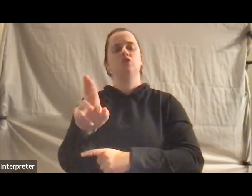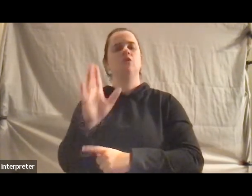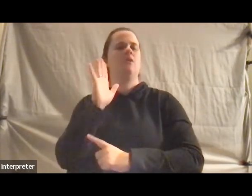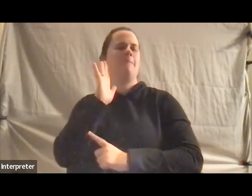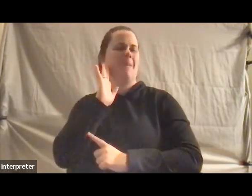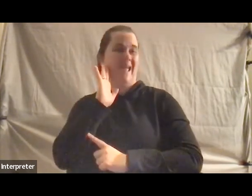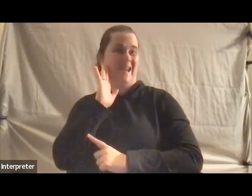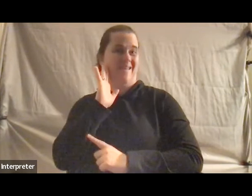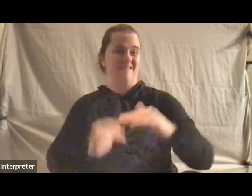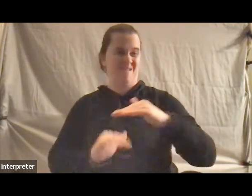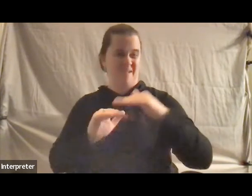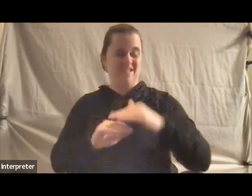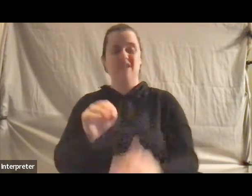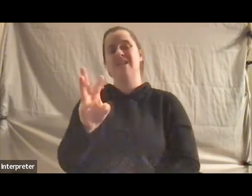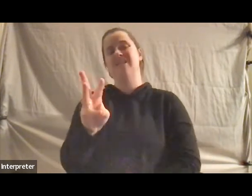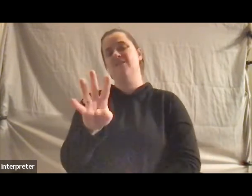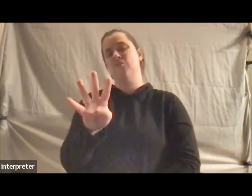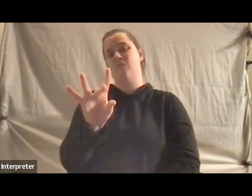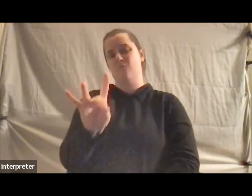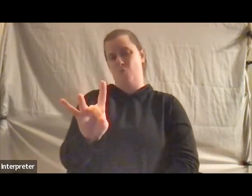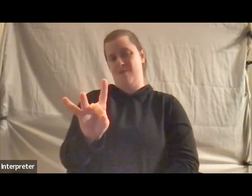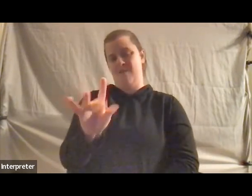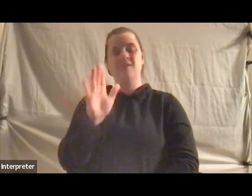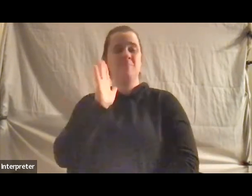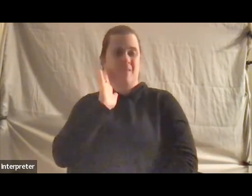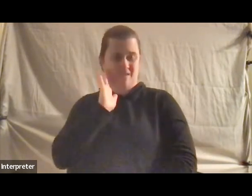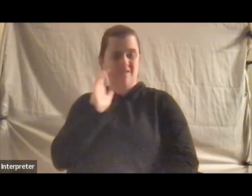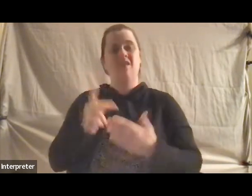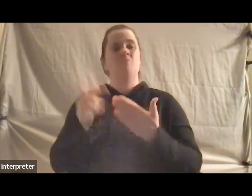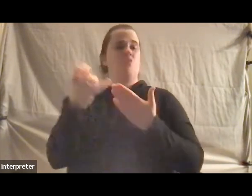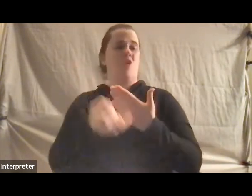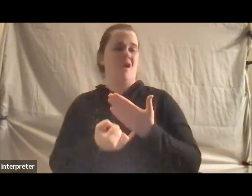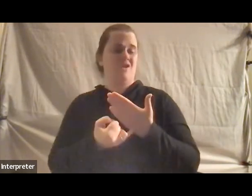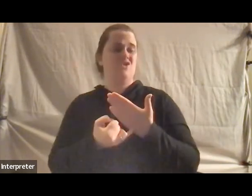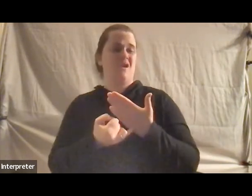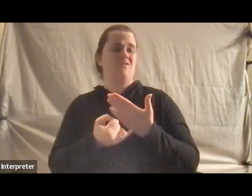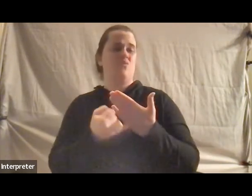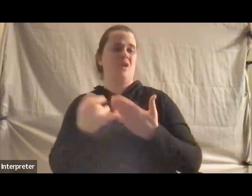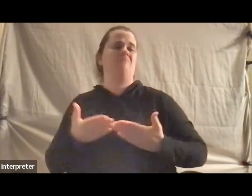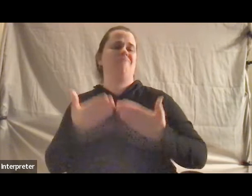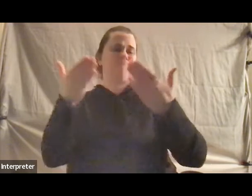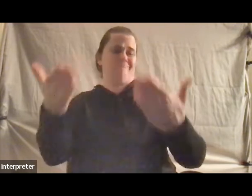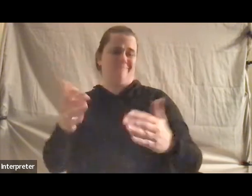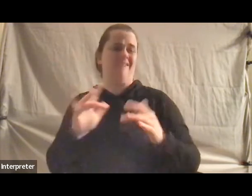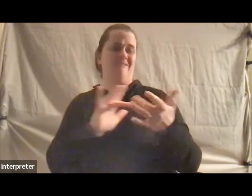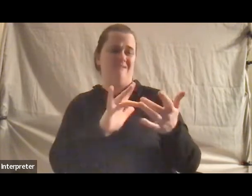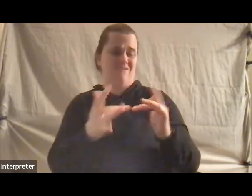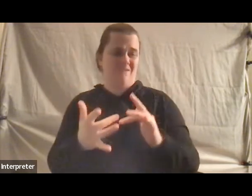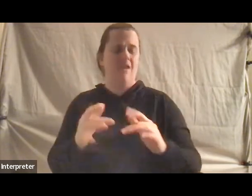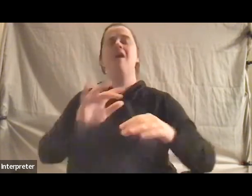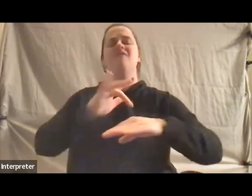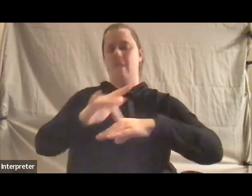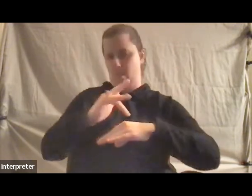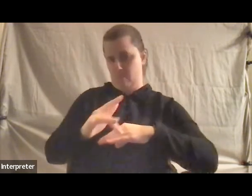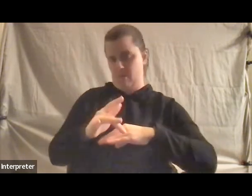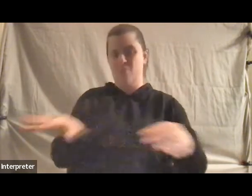648 beds. And with projects we have brought online in conjunction with our faith-based and nonprofit partners, we have